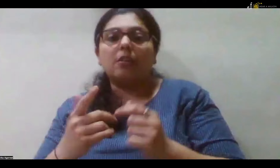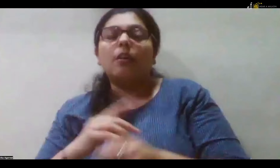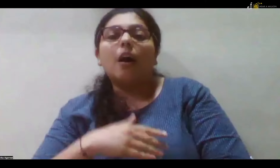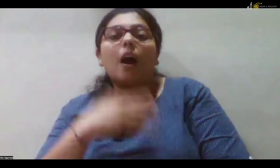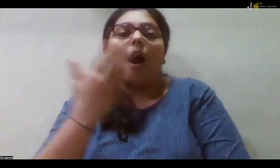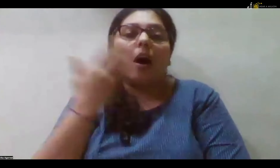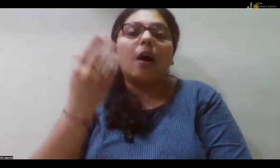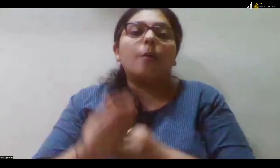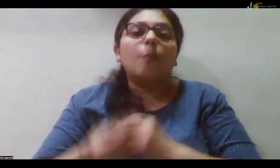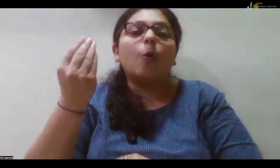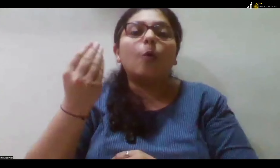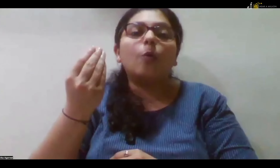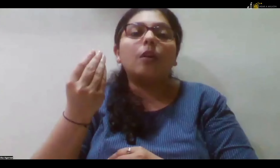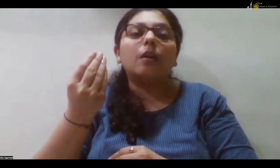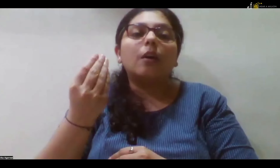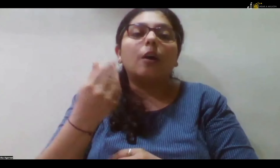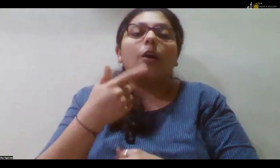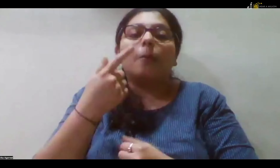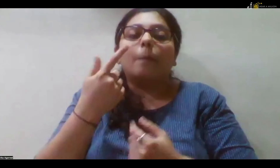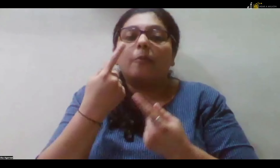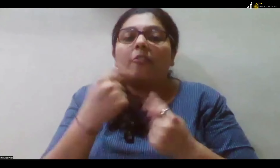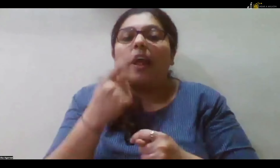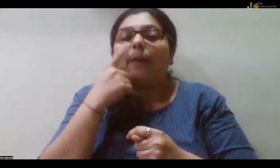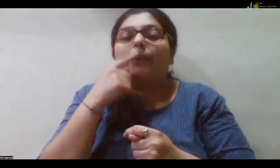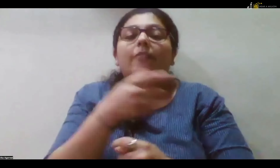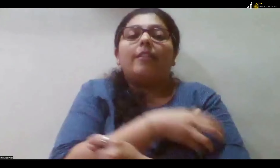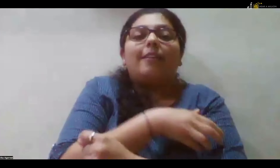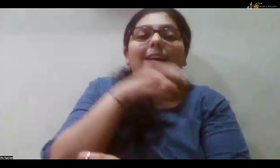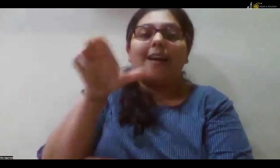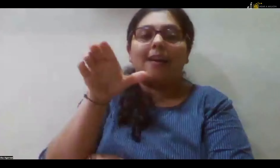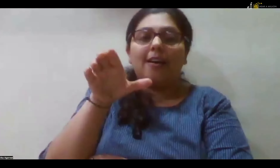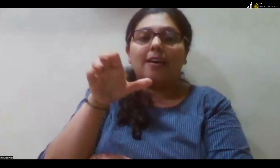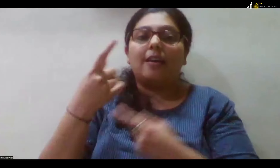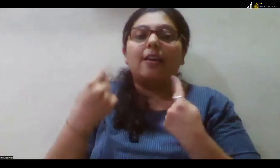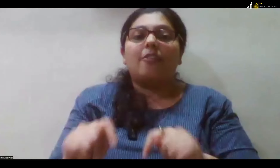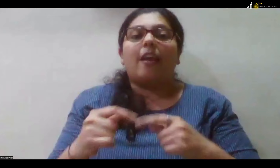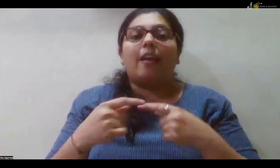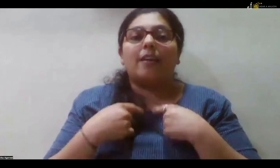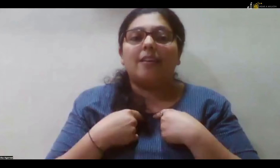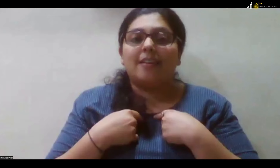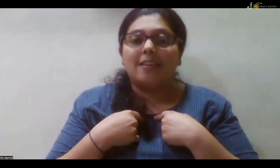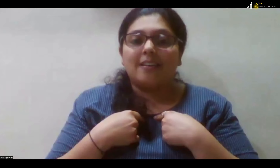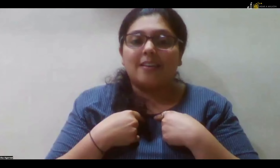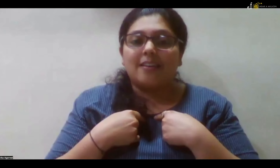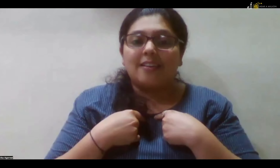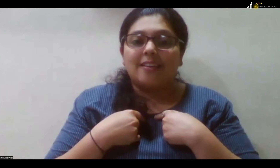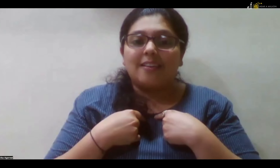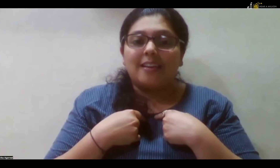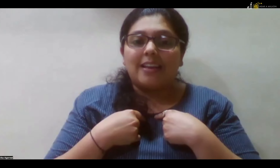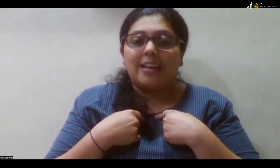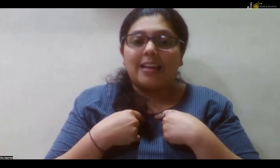coming into the community. We need to, empower